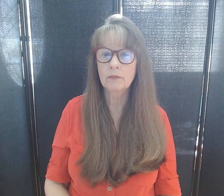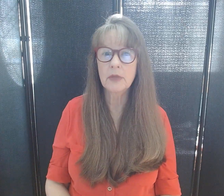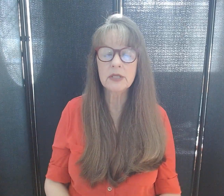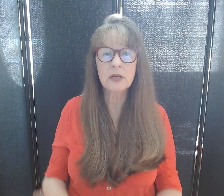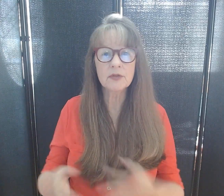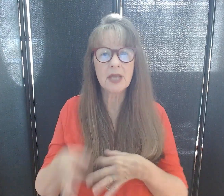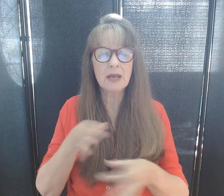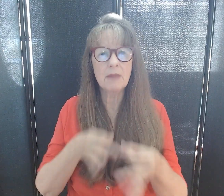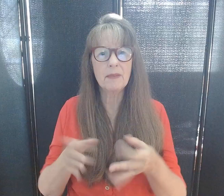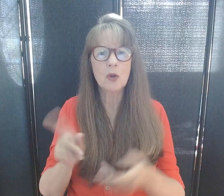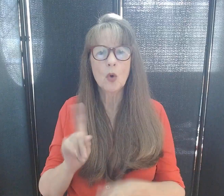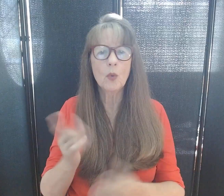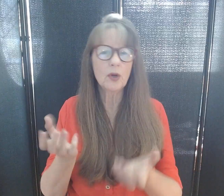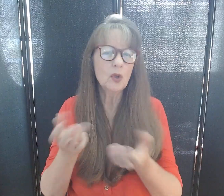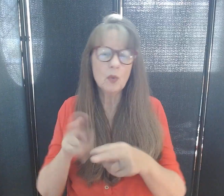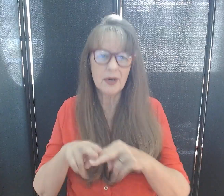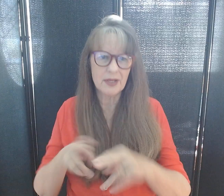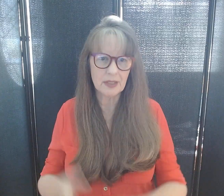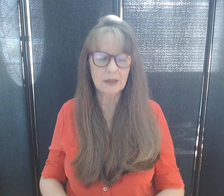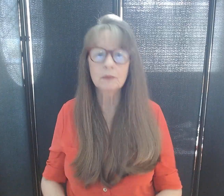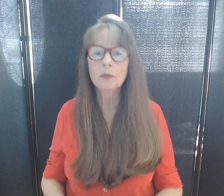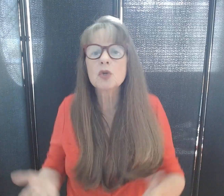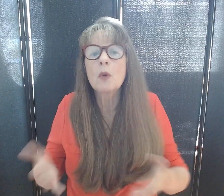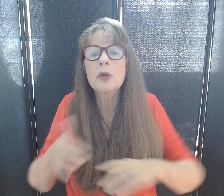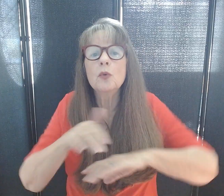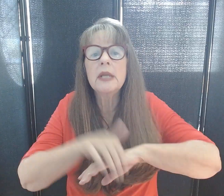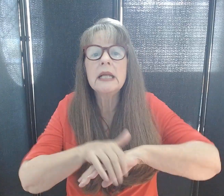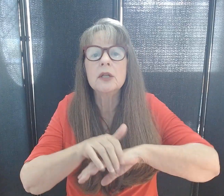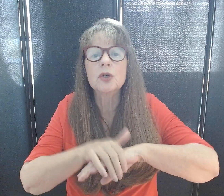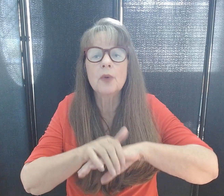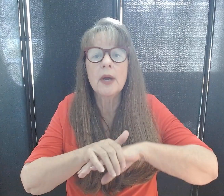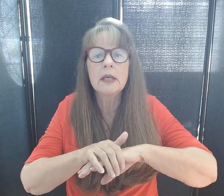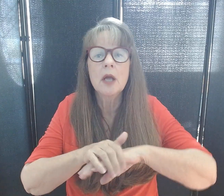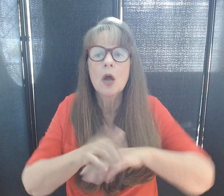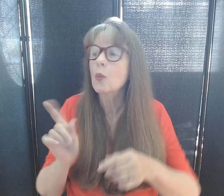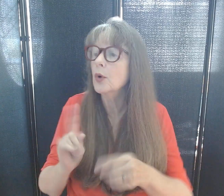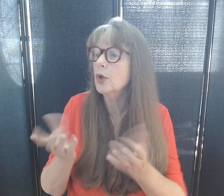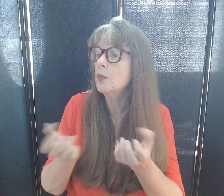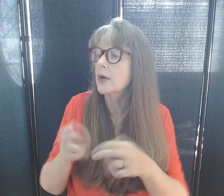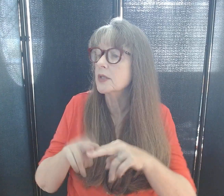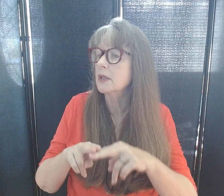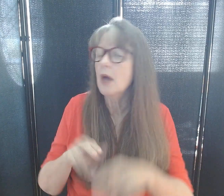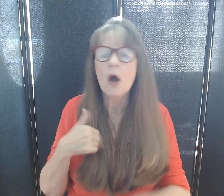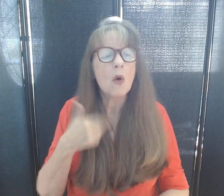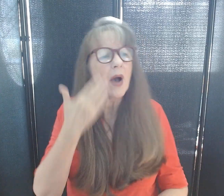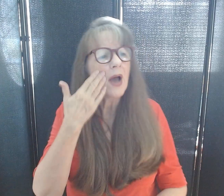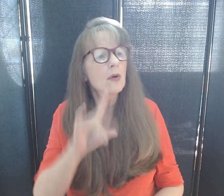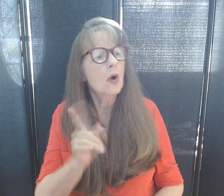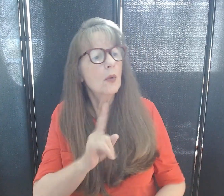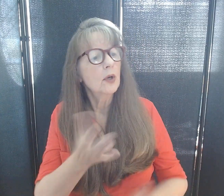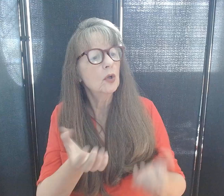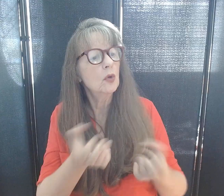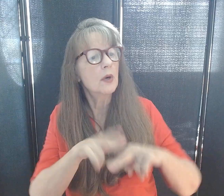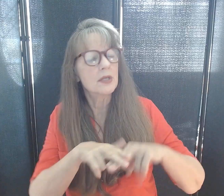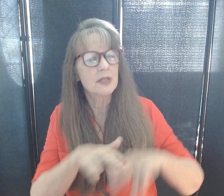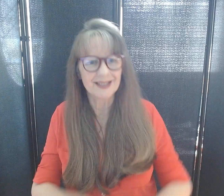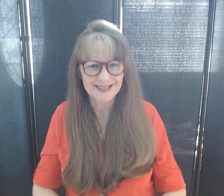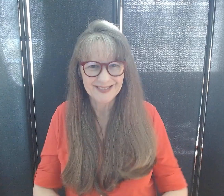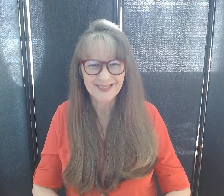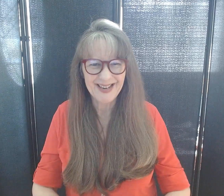Instead of saying maybe, where do you want to sit? Which is what we do in English, right? Where do you want to sit? Oh, I don't know. Where do you want to sit? Right?